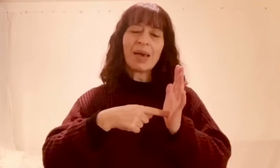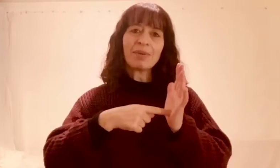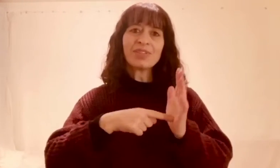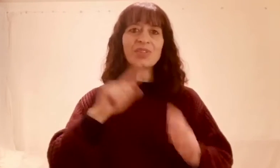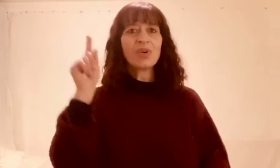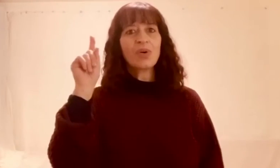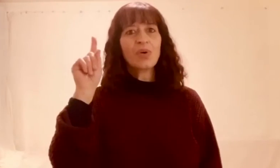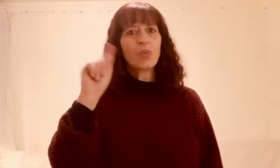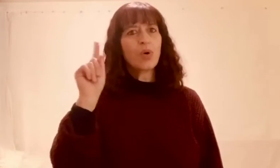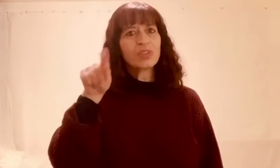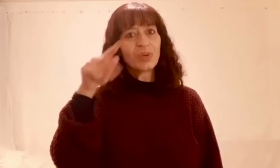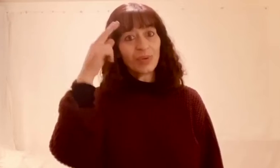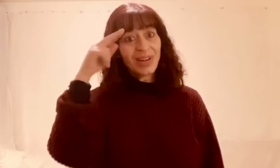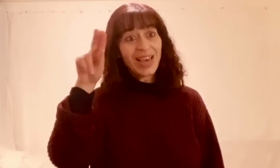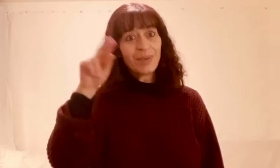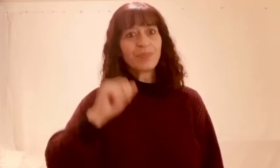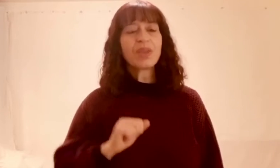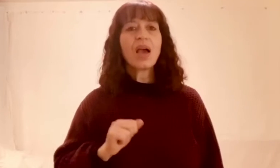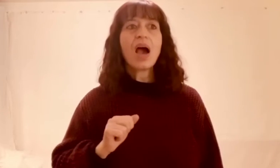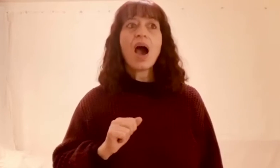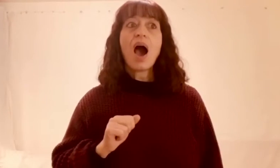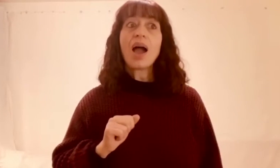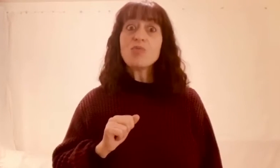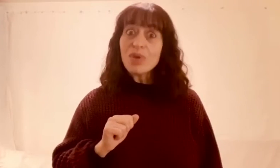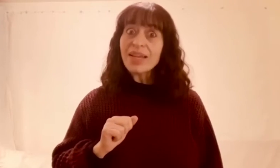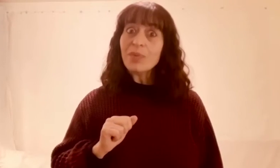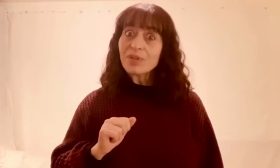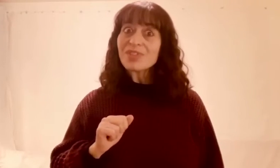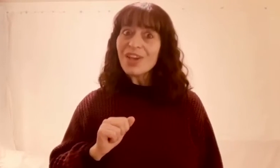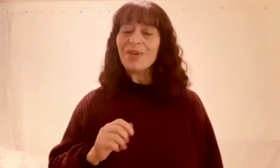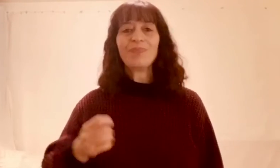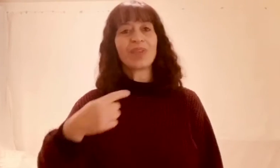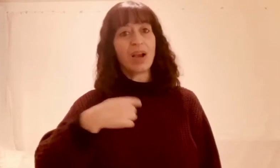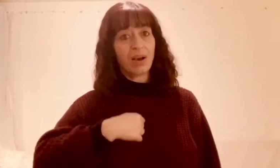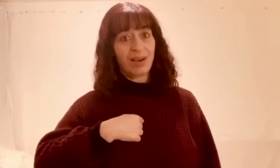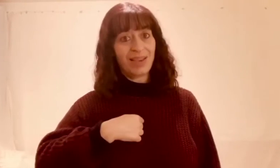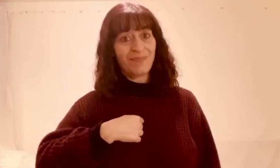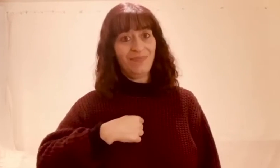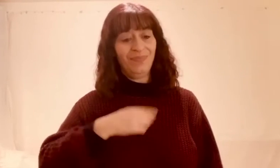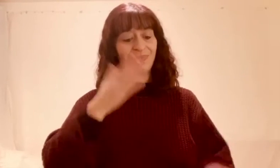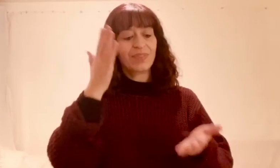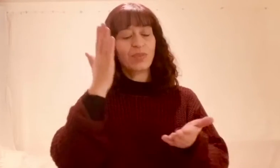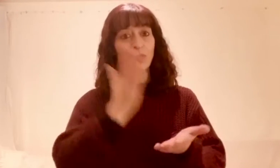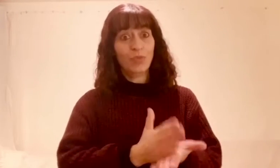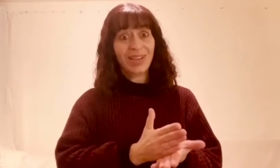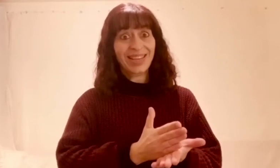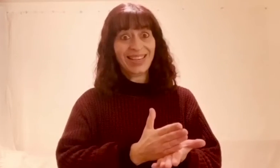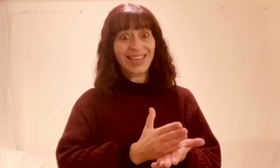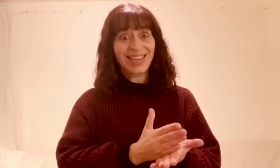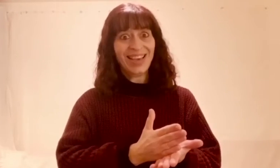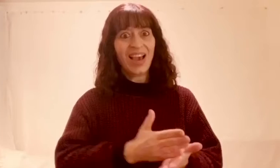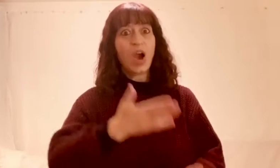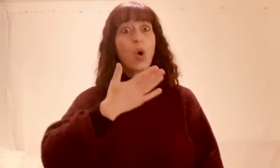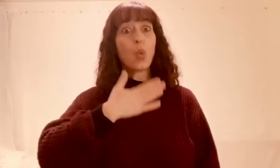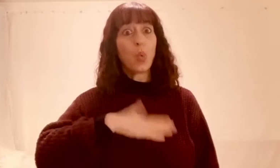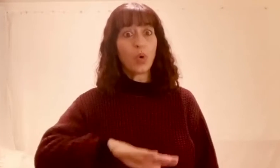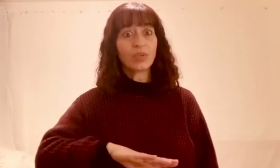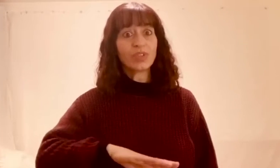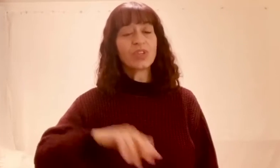llamas? What's your name? I really want to know. I really want